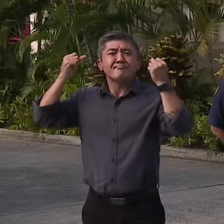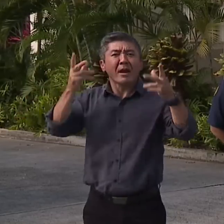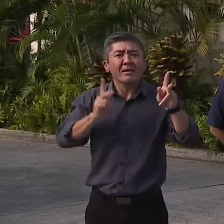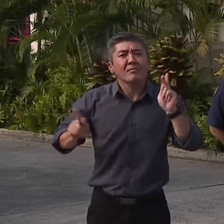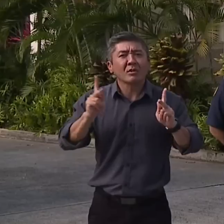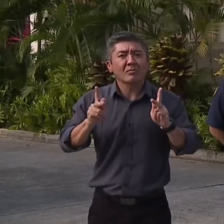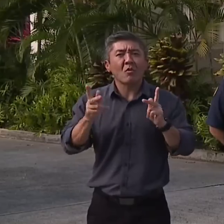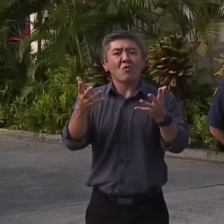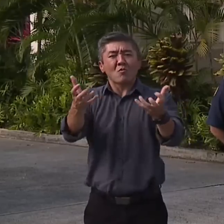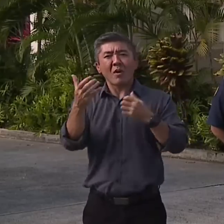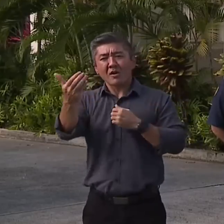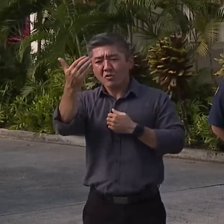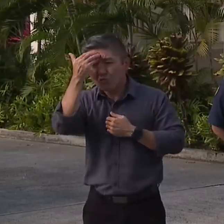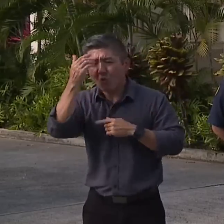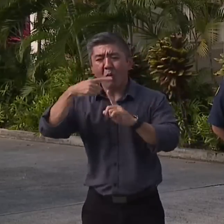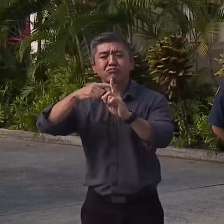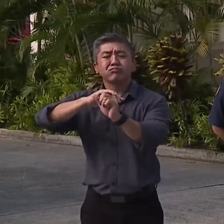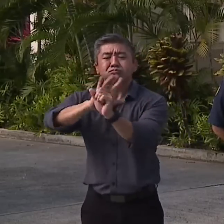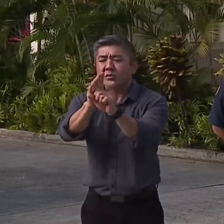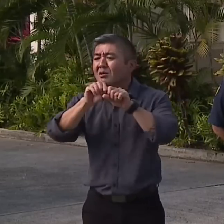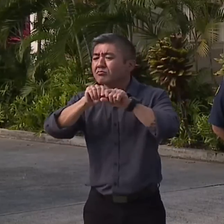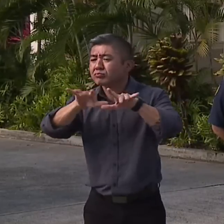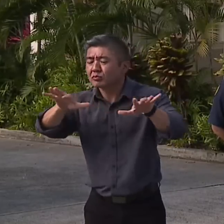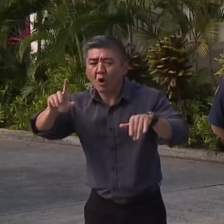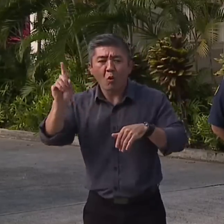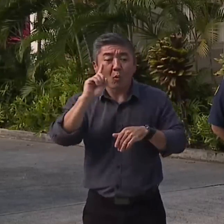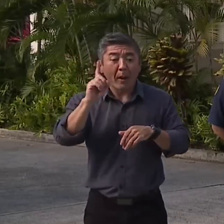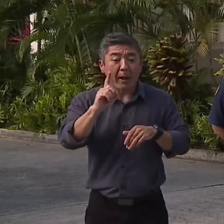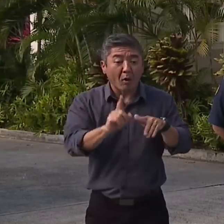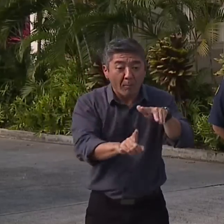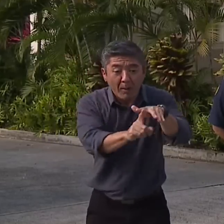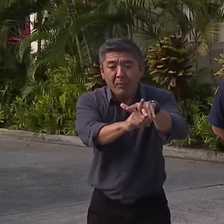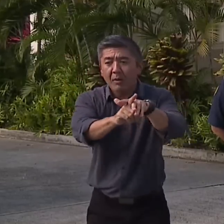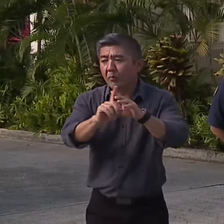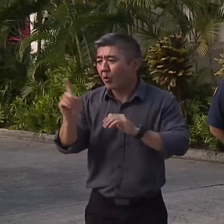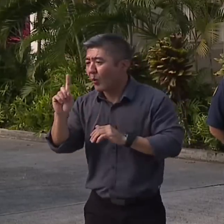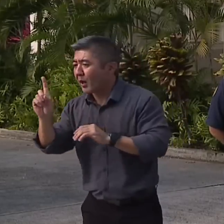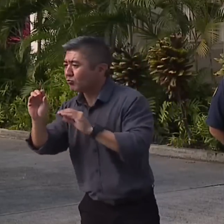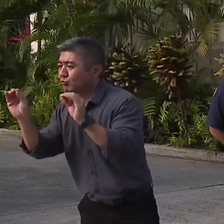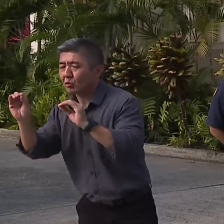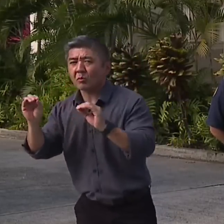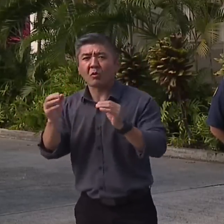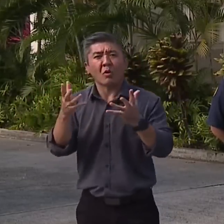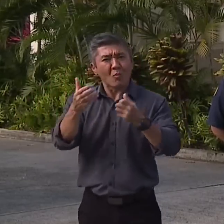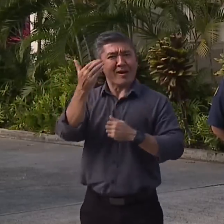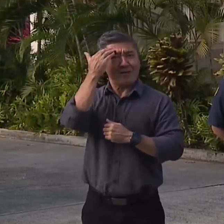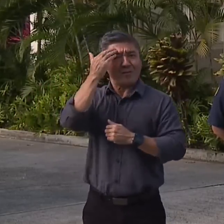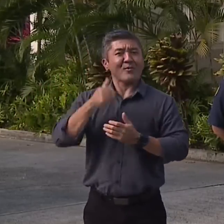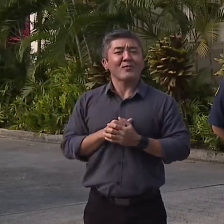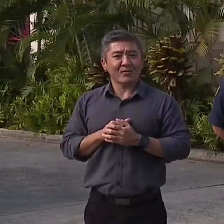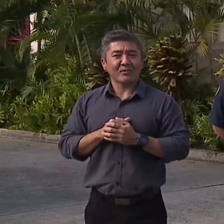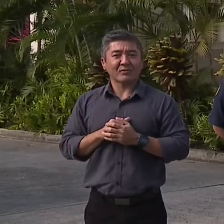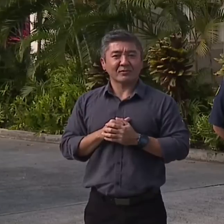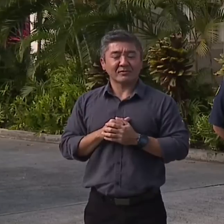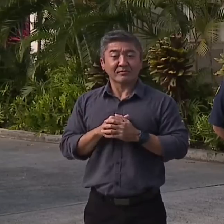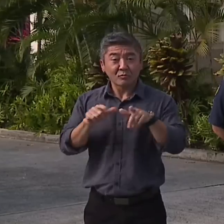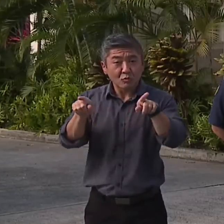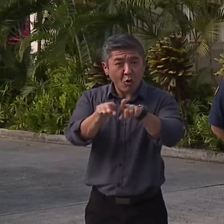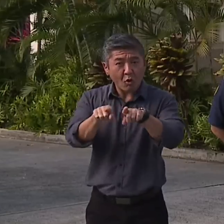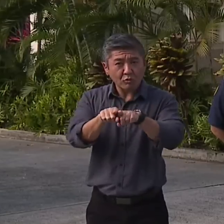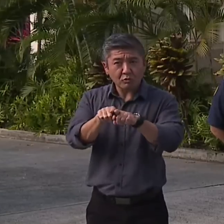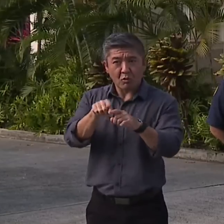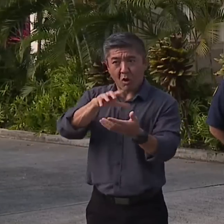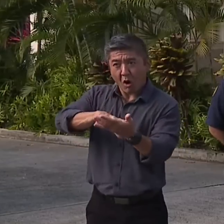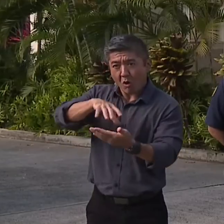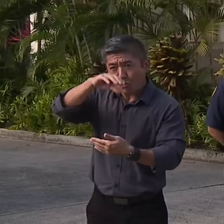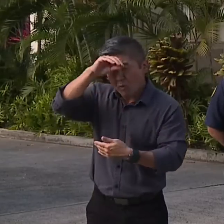way to know where the virus is and where the virus isn't. The other thing I'm hoping it does is it allows folks to begin